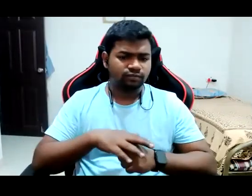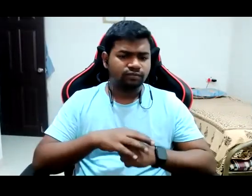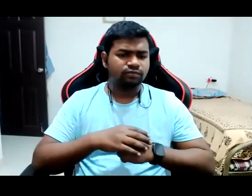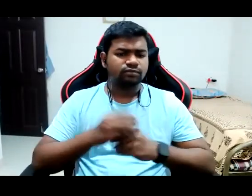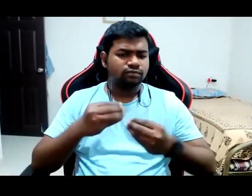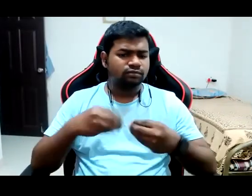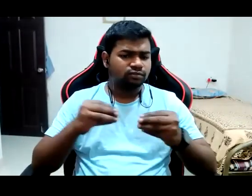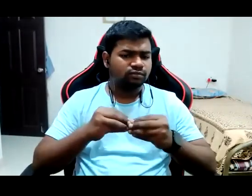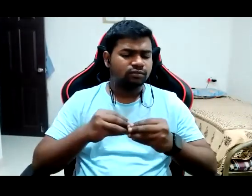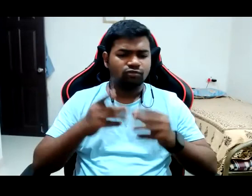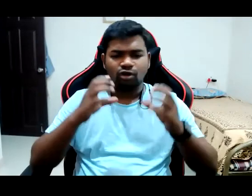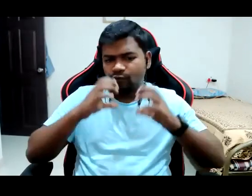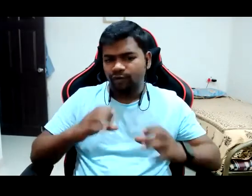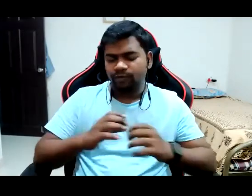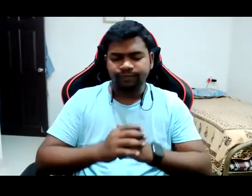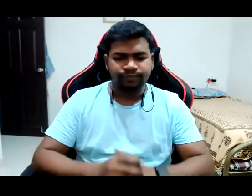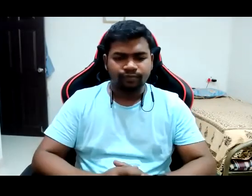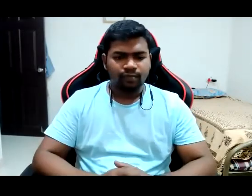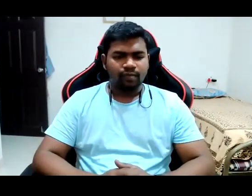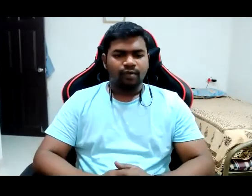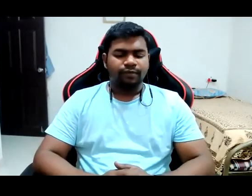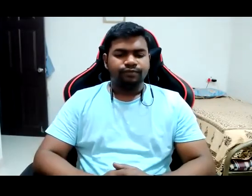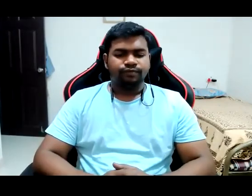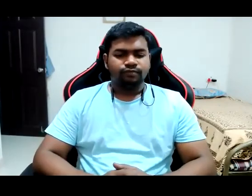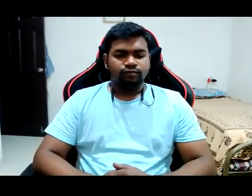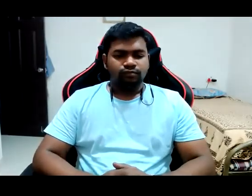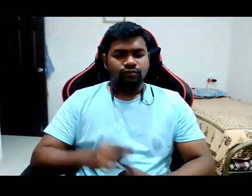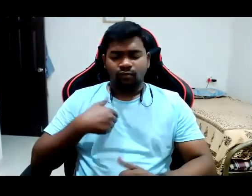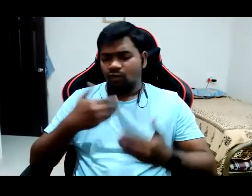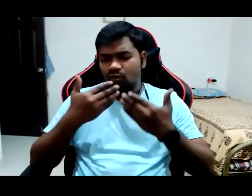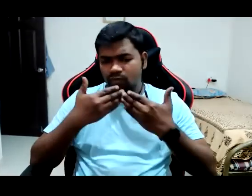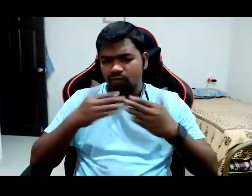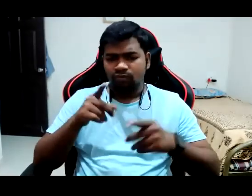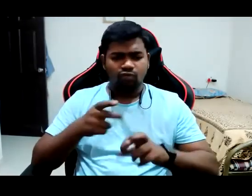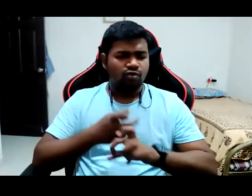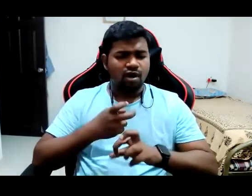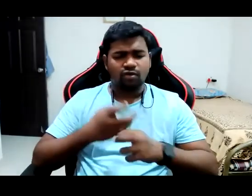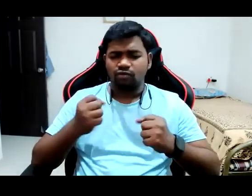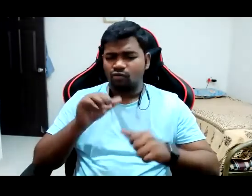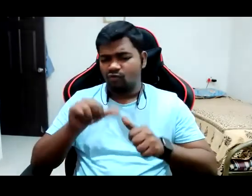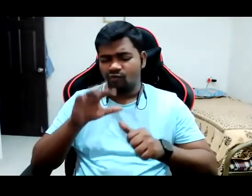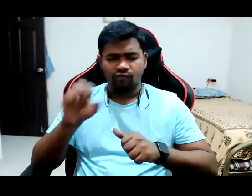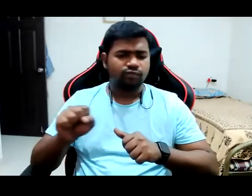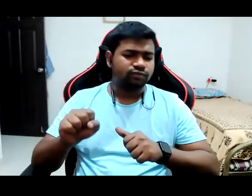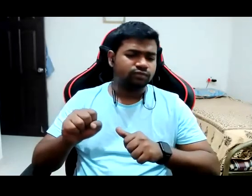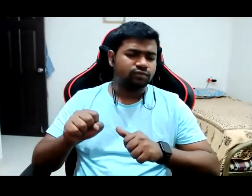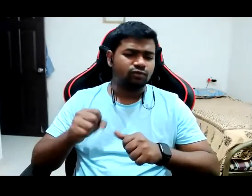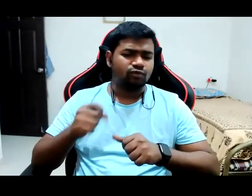more comfortable, right? Because again, to be very honest with you, it's very hard to find an accessible platform that worked for